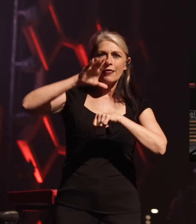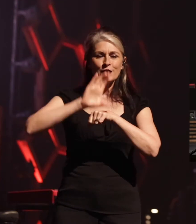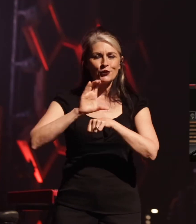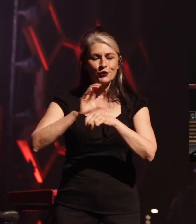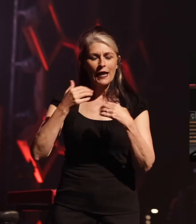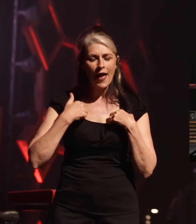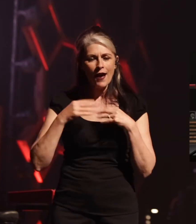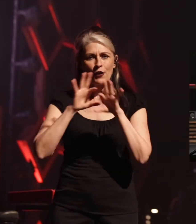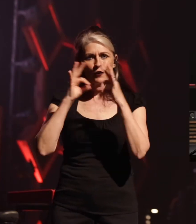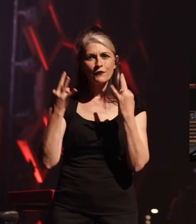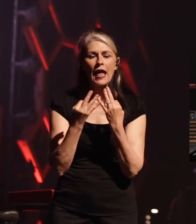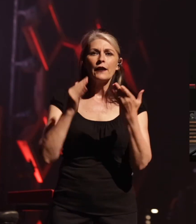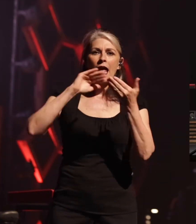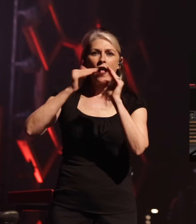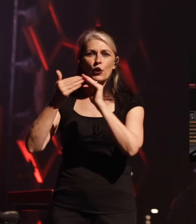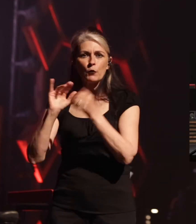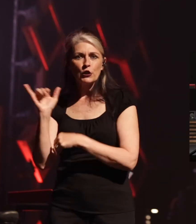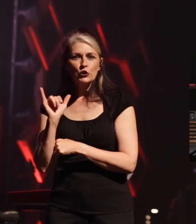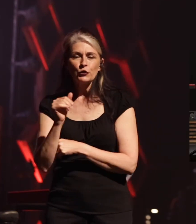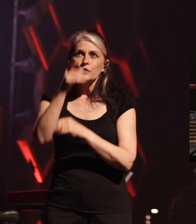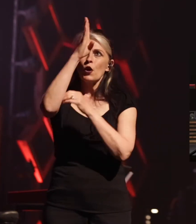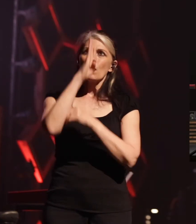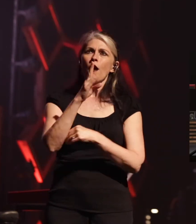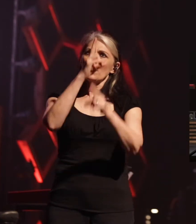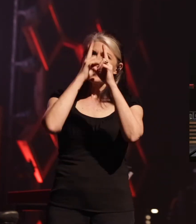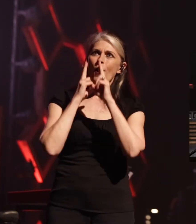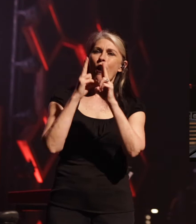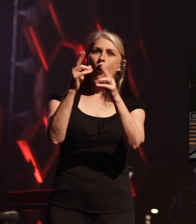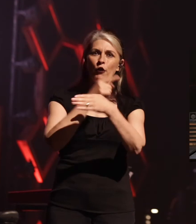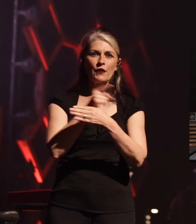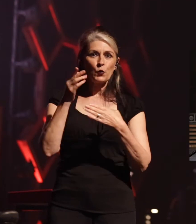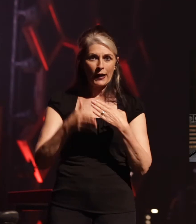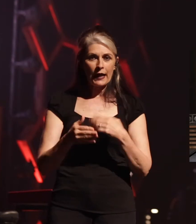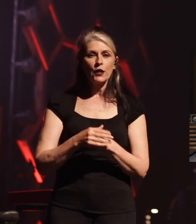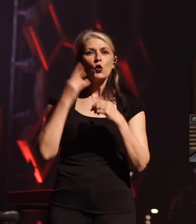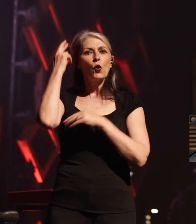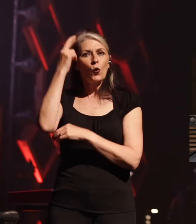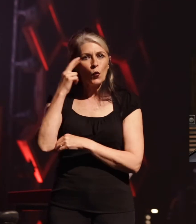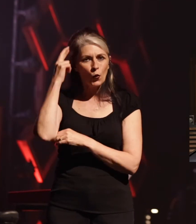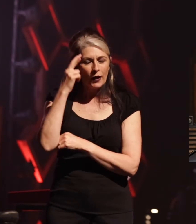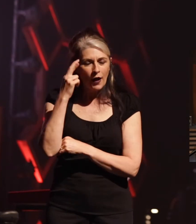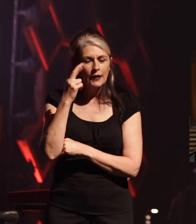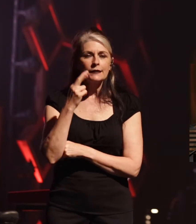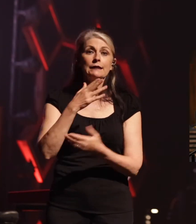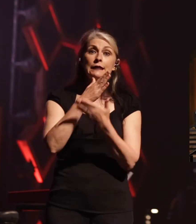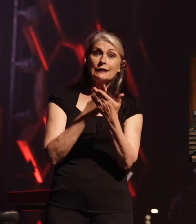their families, in our community. God, we just honor them this weekend, realizing that for some,